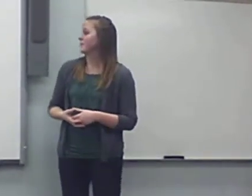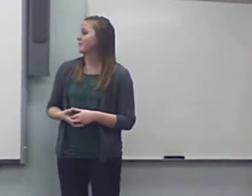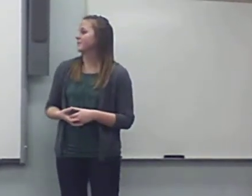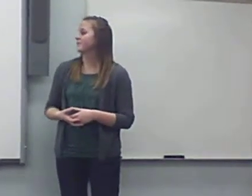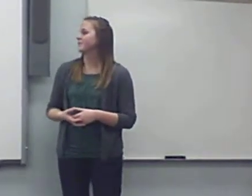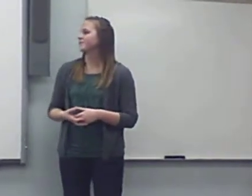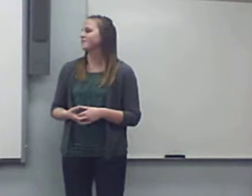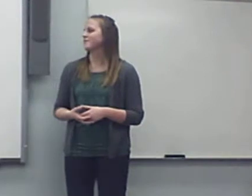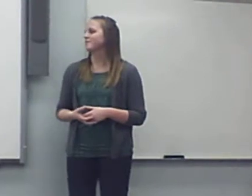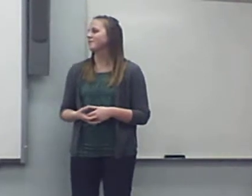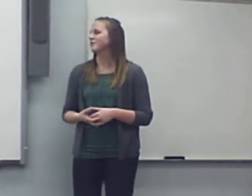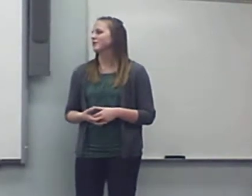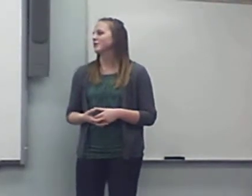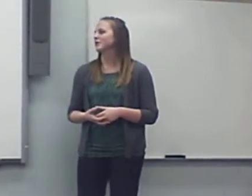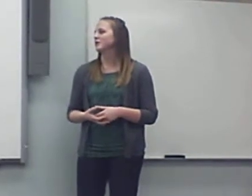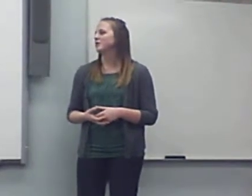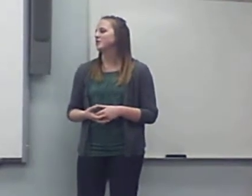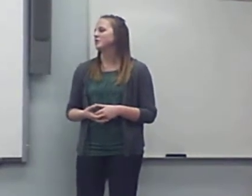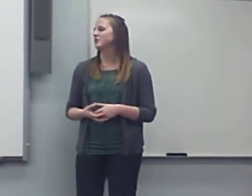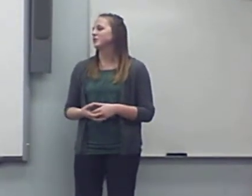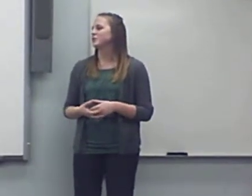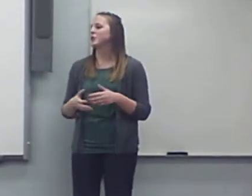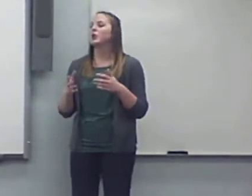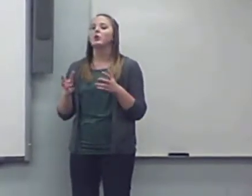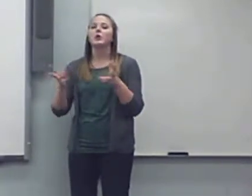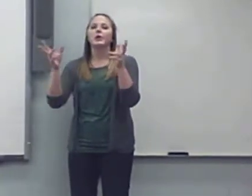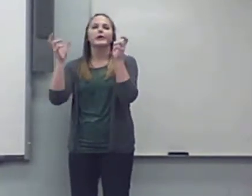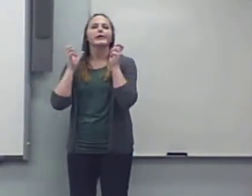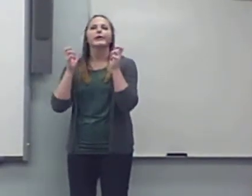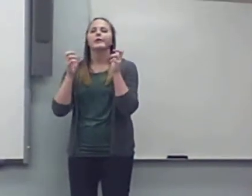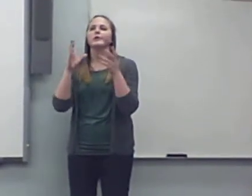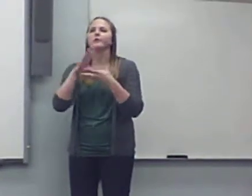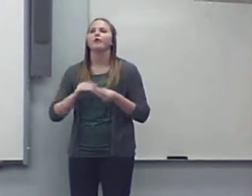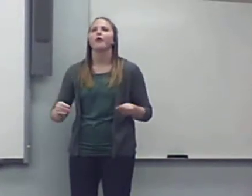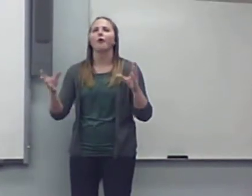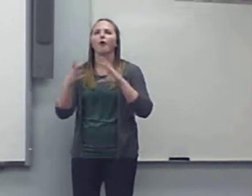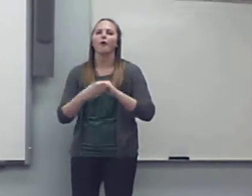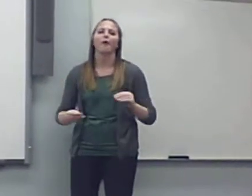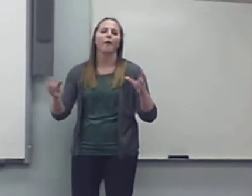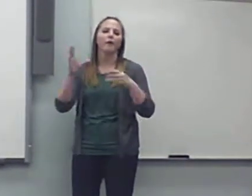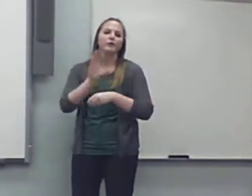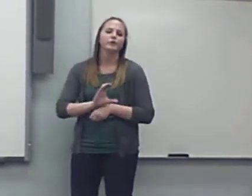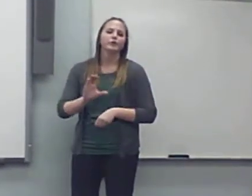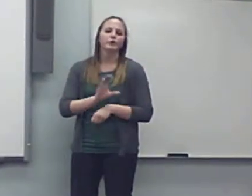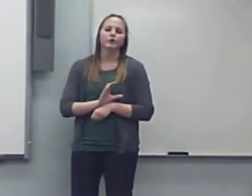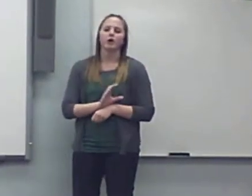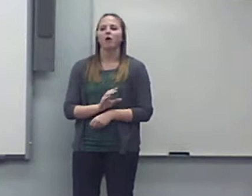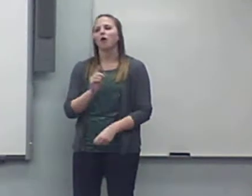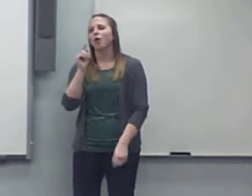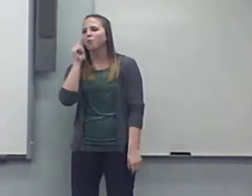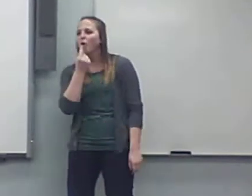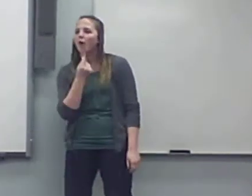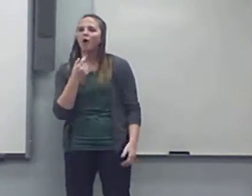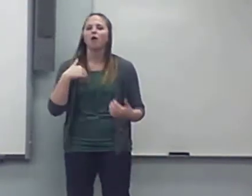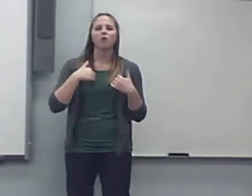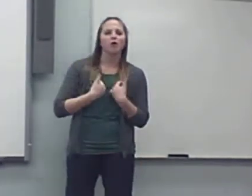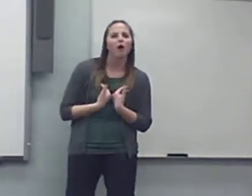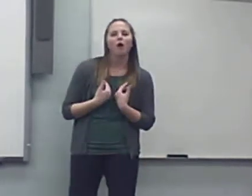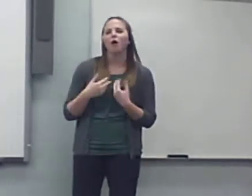those years where they had to sit, in church very bored without any kind of access. Um, the church